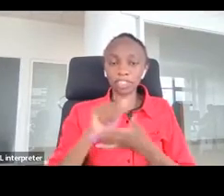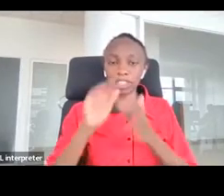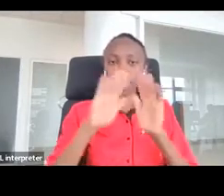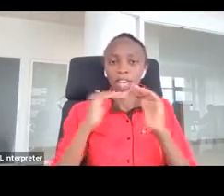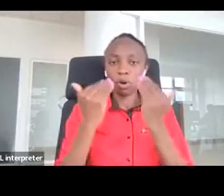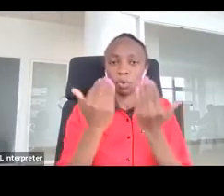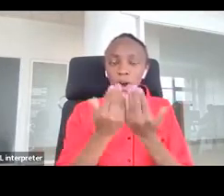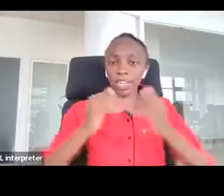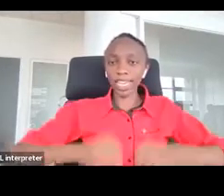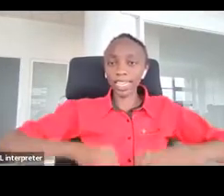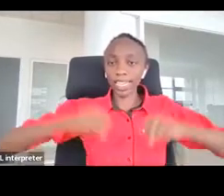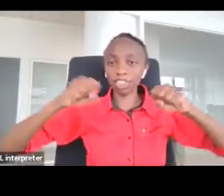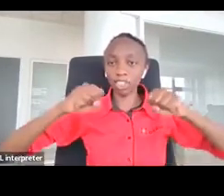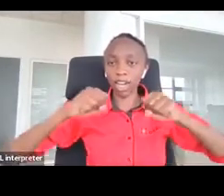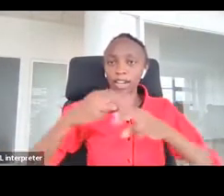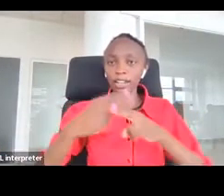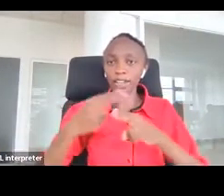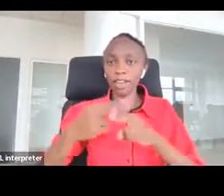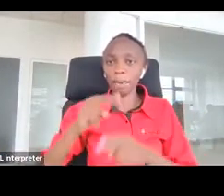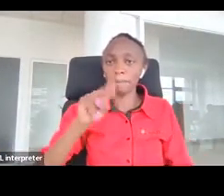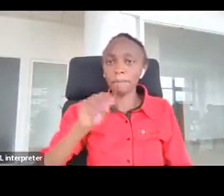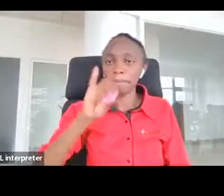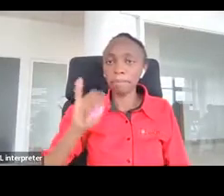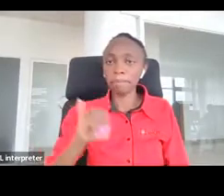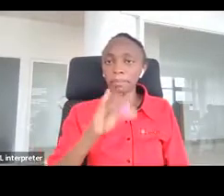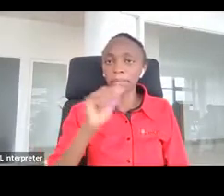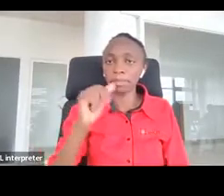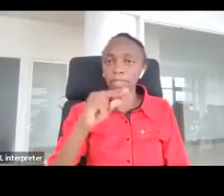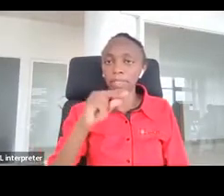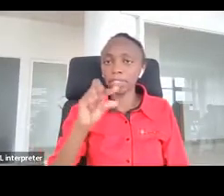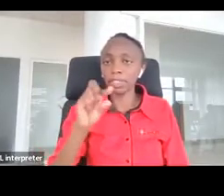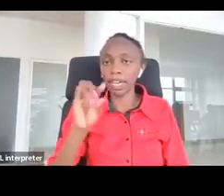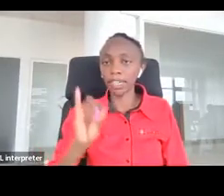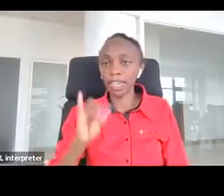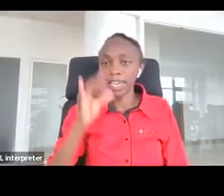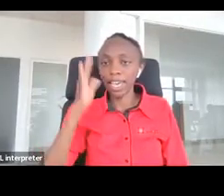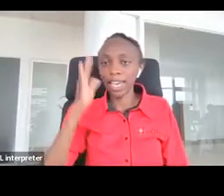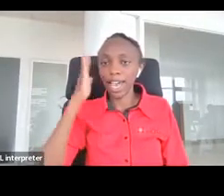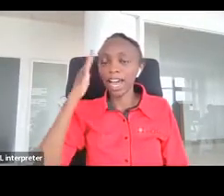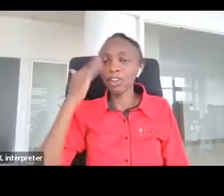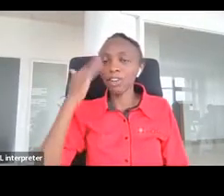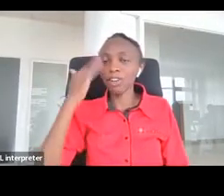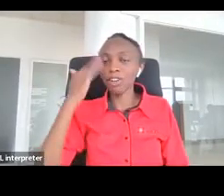any other publishers who may be with us. I know we have a lot of people on the call now, but